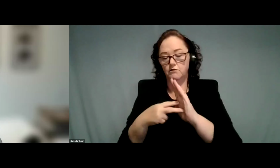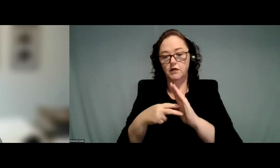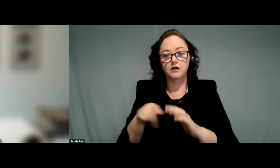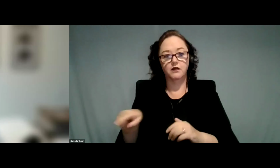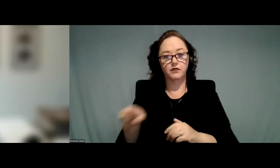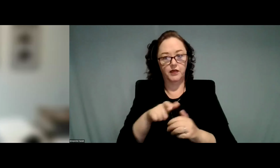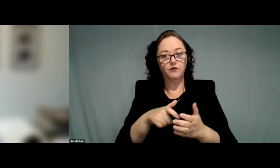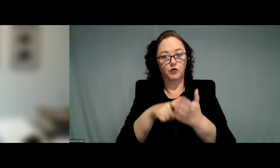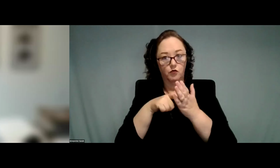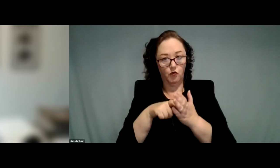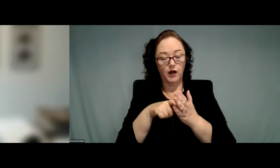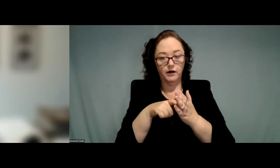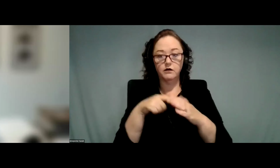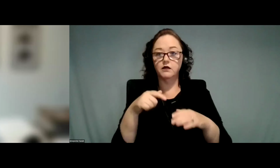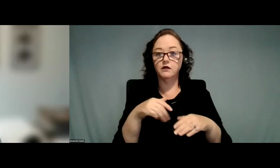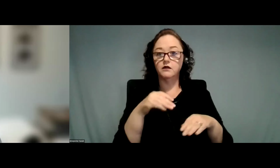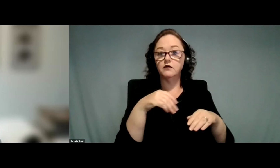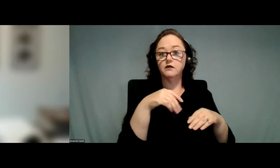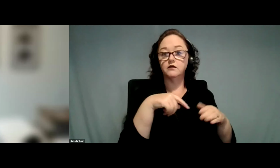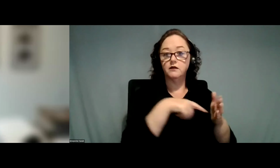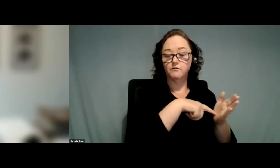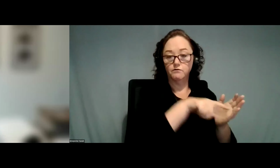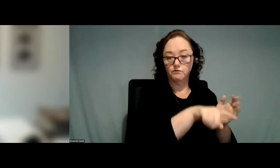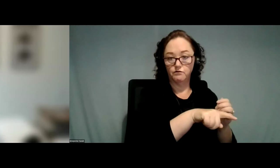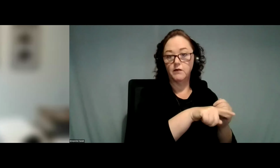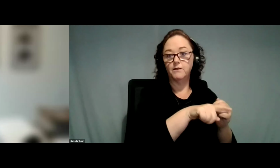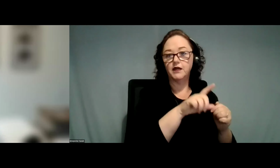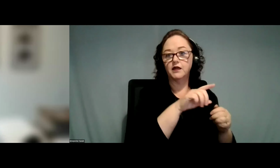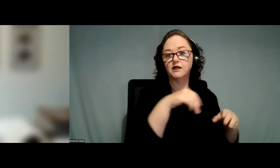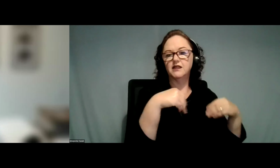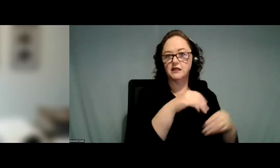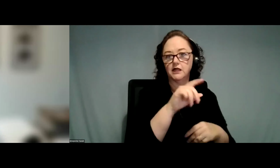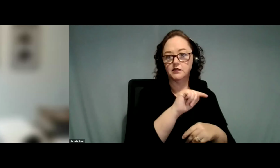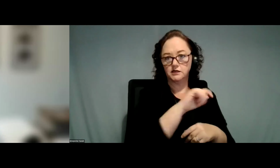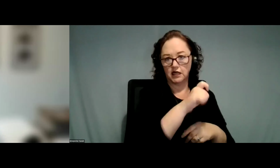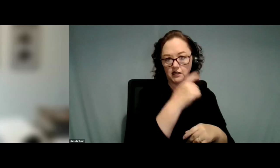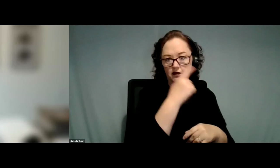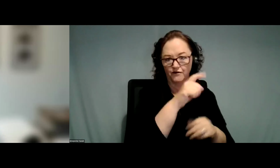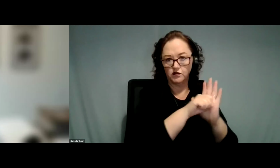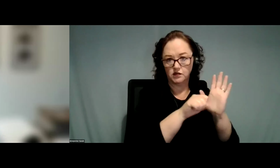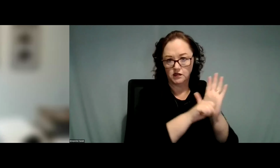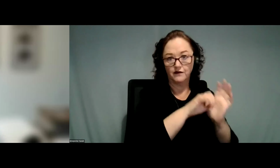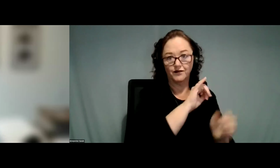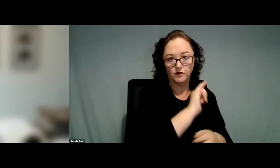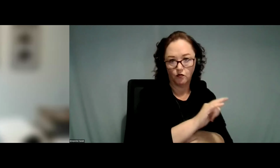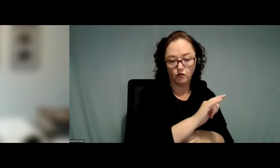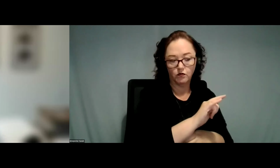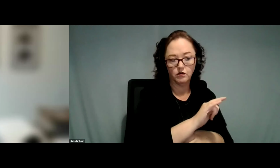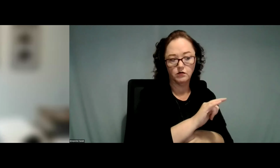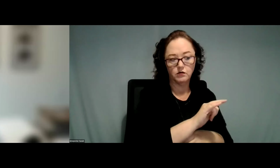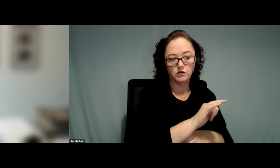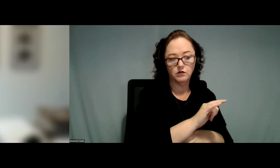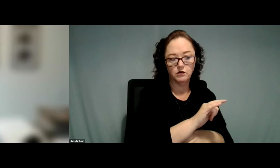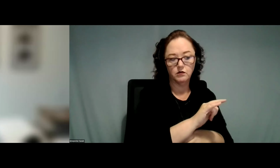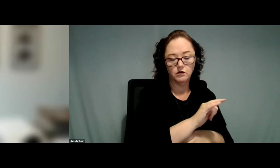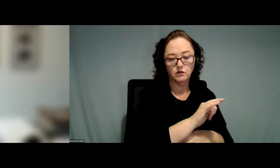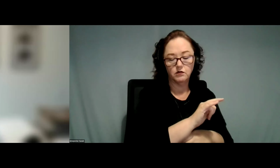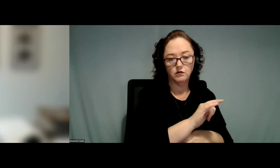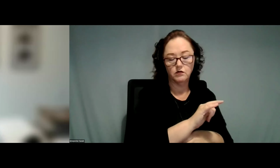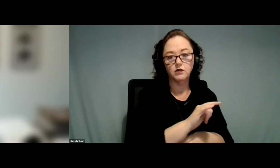to Illinois residents based on the rate that's in effect where they are delivering the